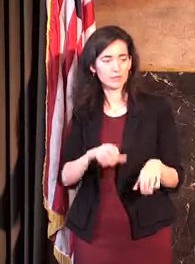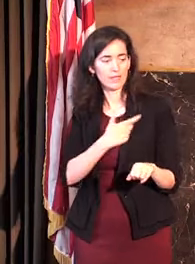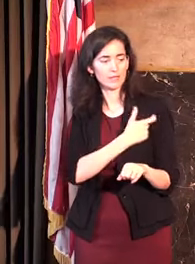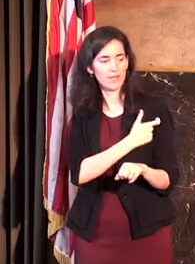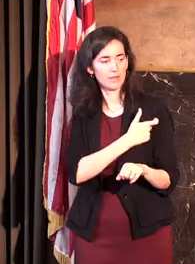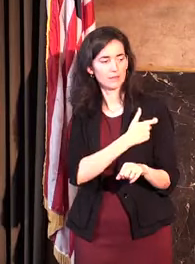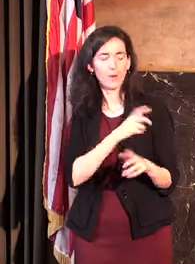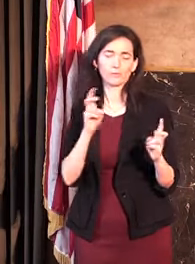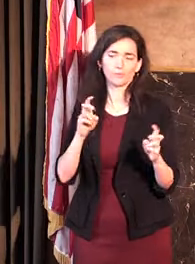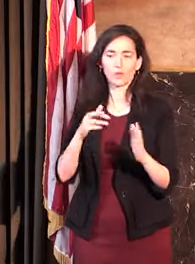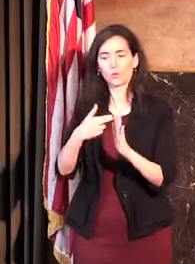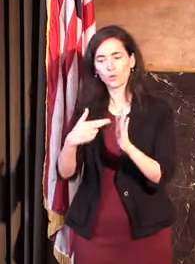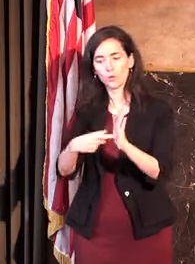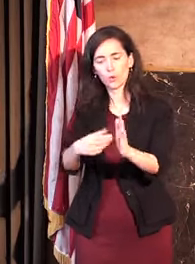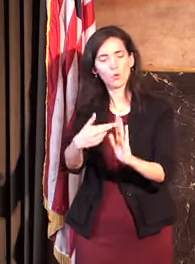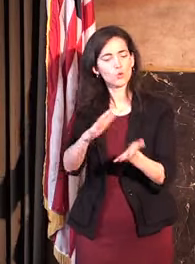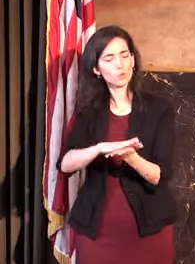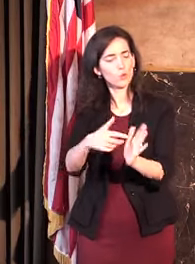year? Yeah.